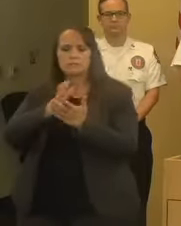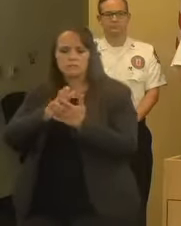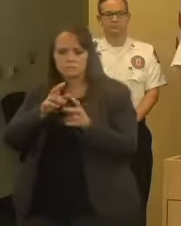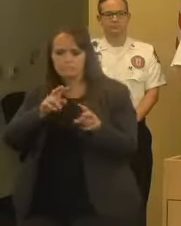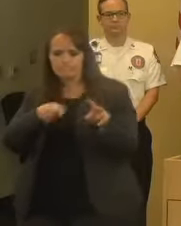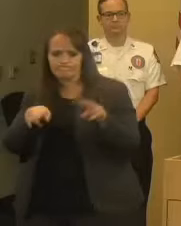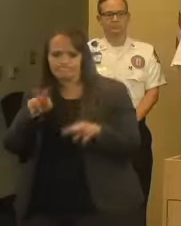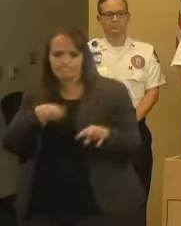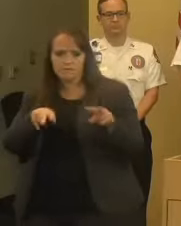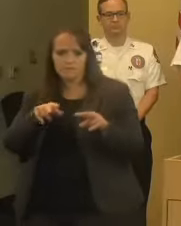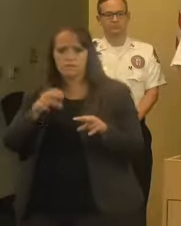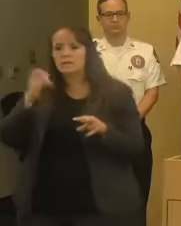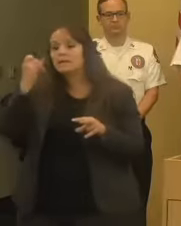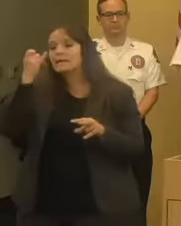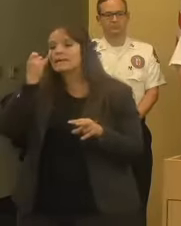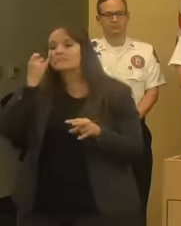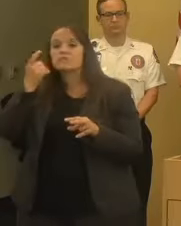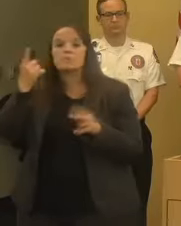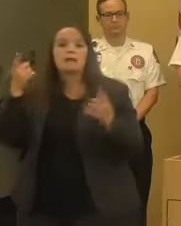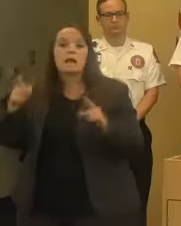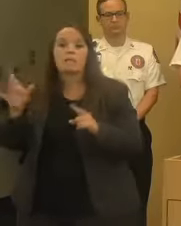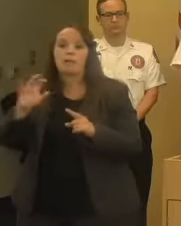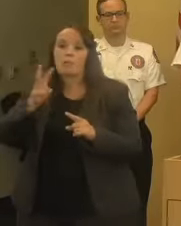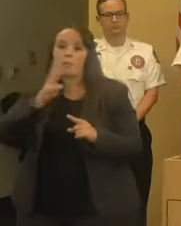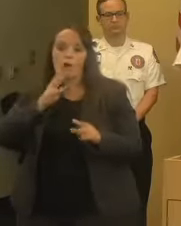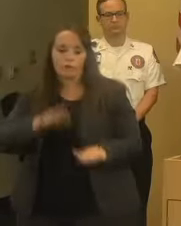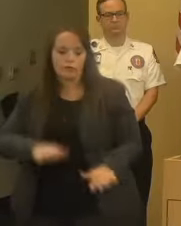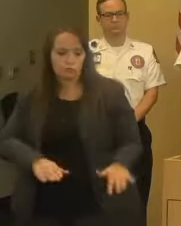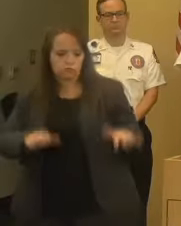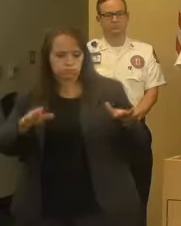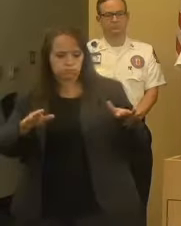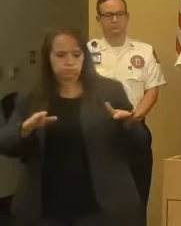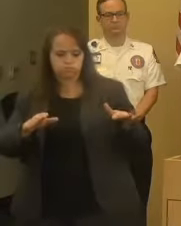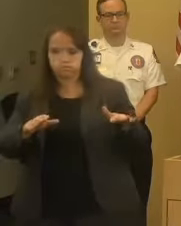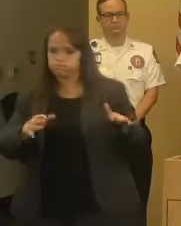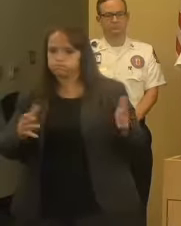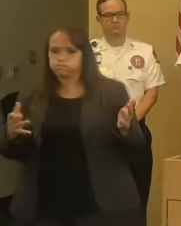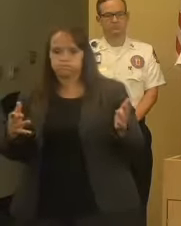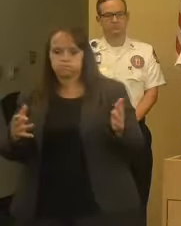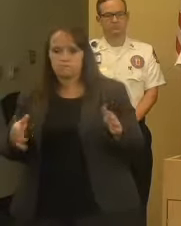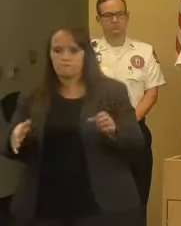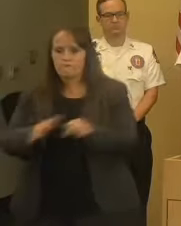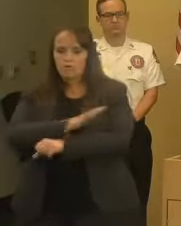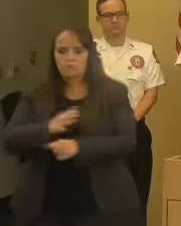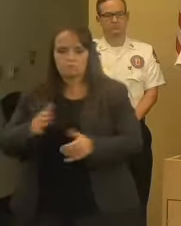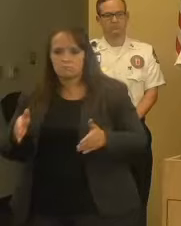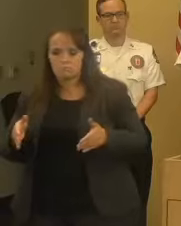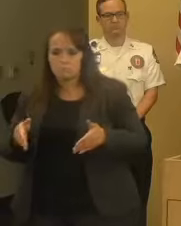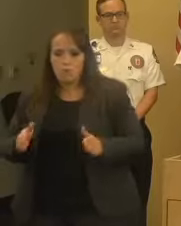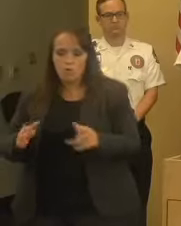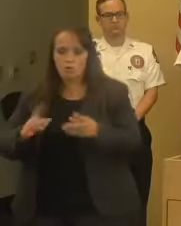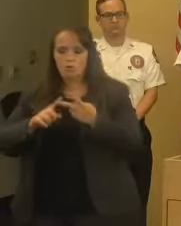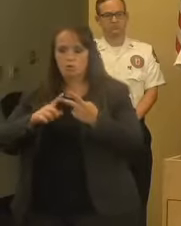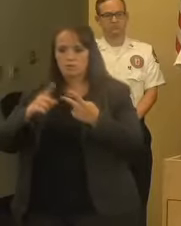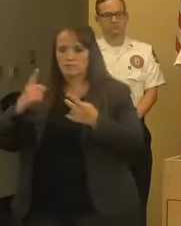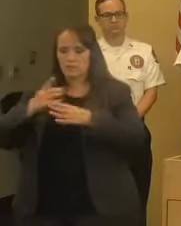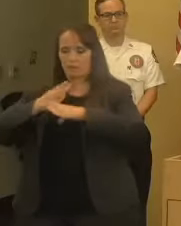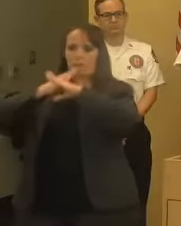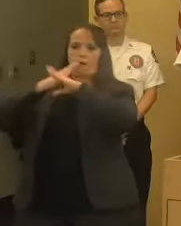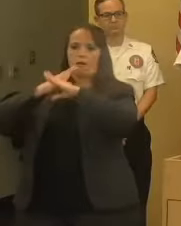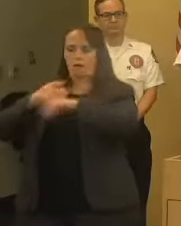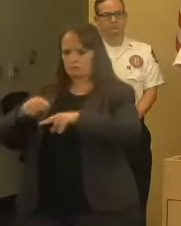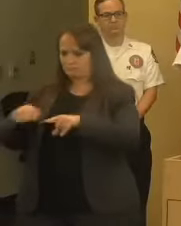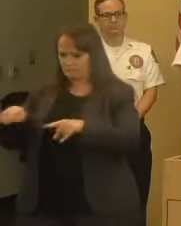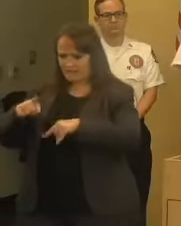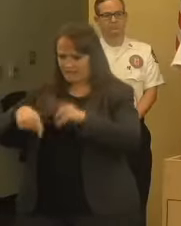if there's a standing water or something blocking the roadway, then it's best not to proceed. Just stop,